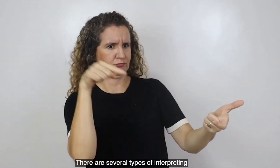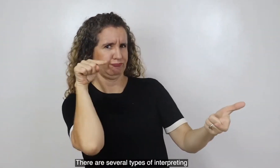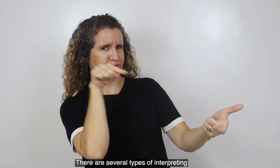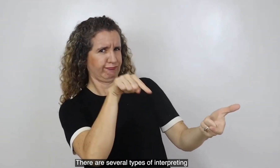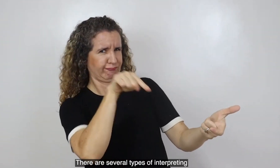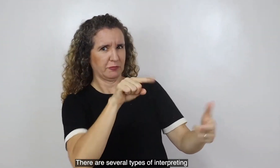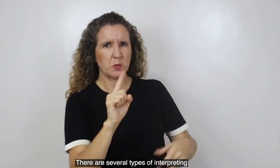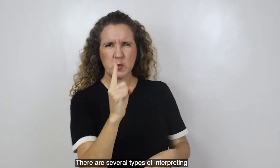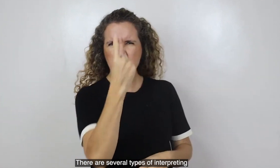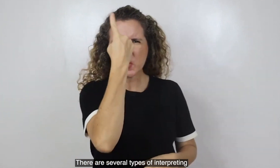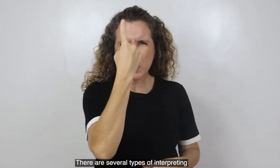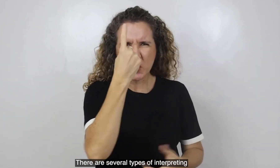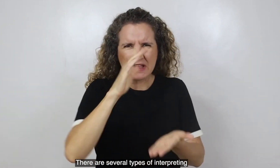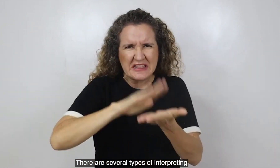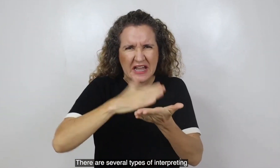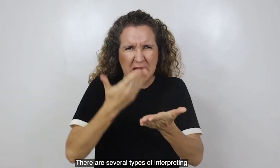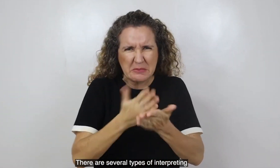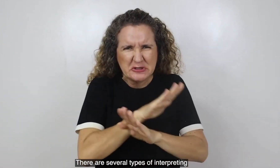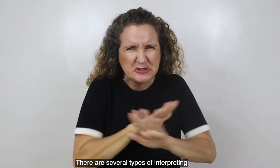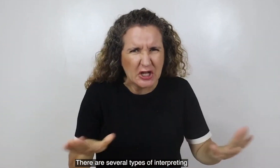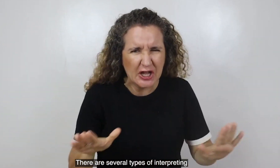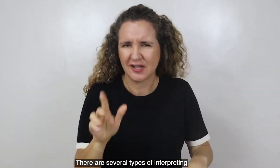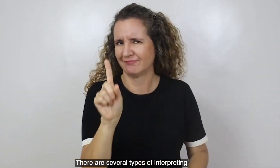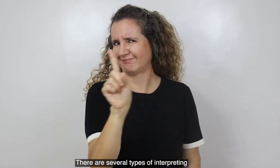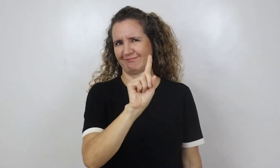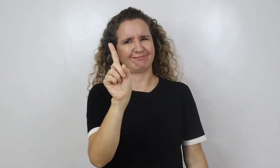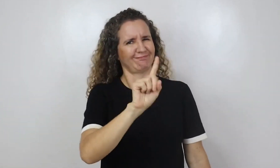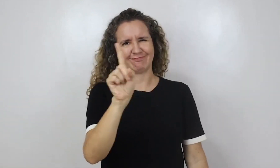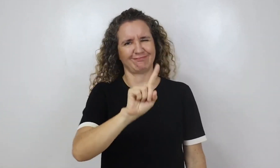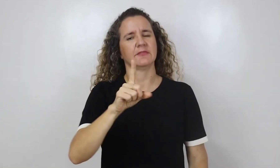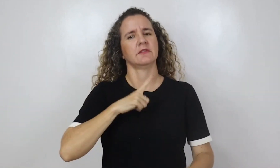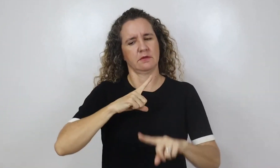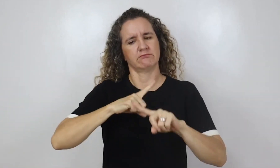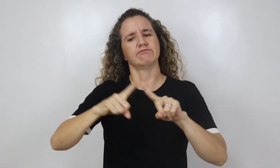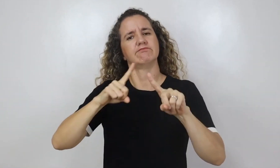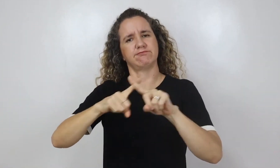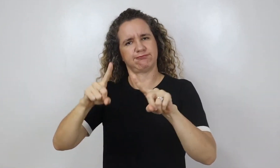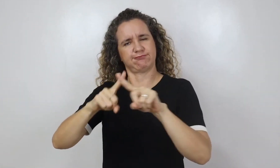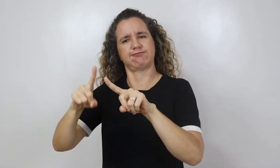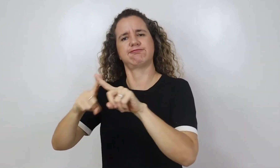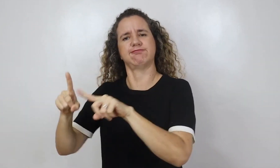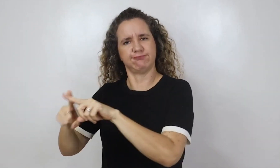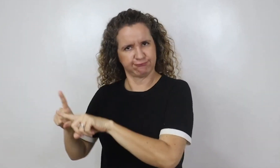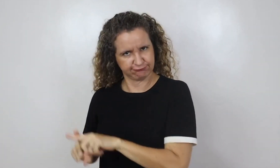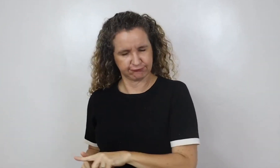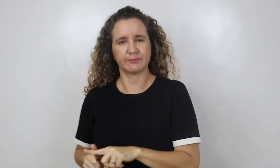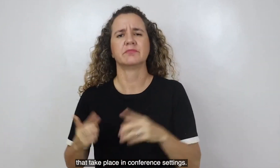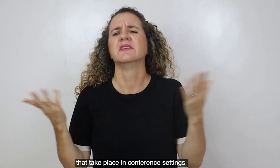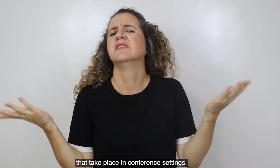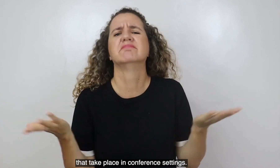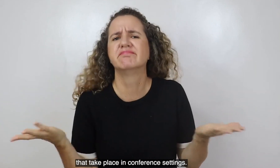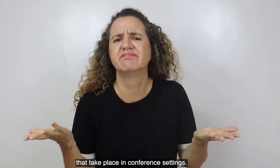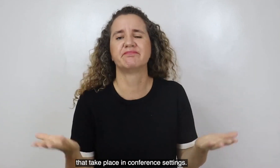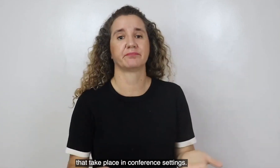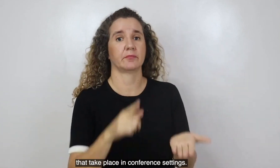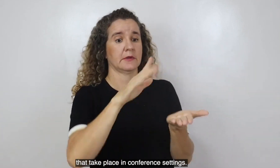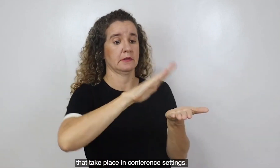of. There are several types of interpreting that take place in conference settings. One type is platform